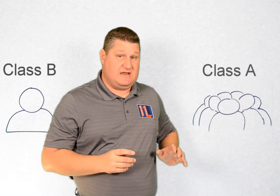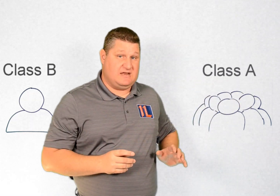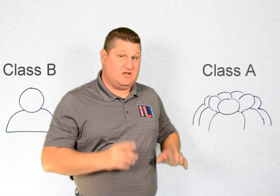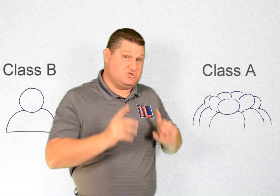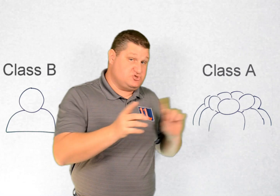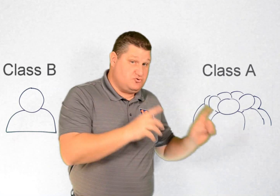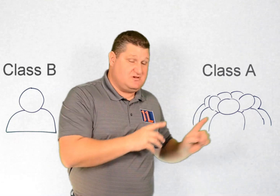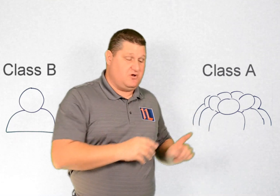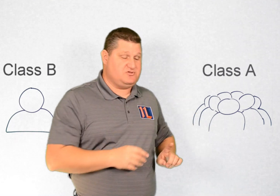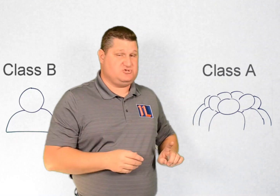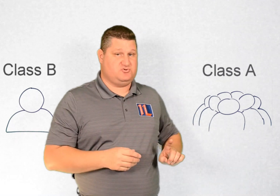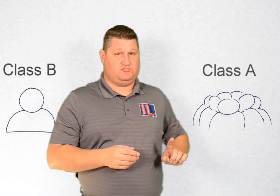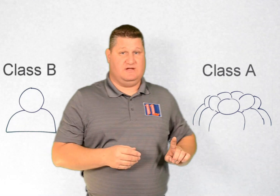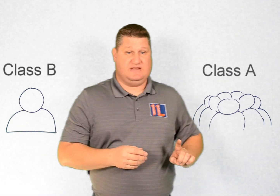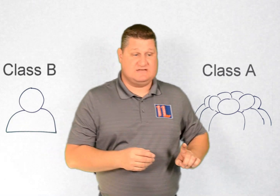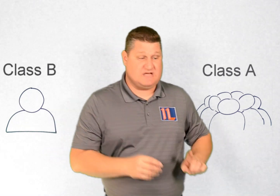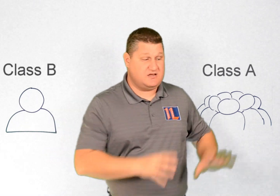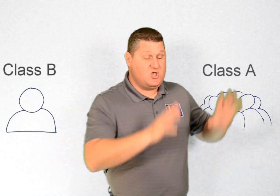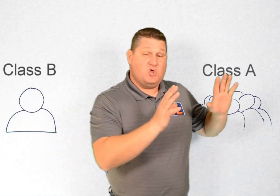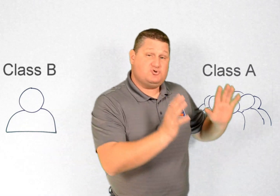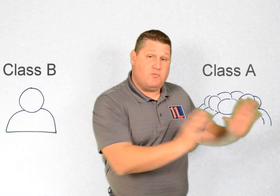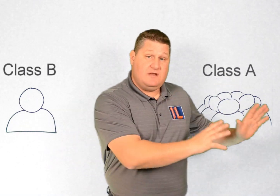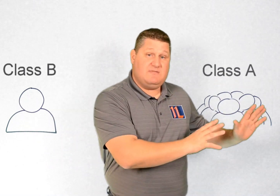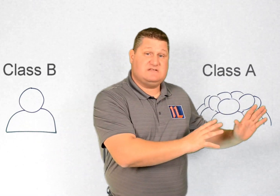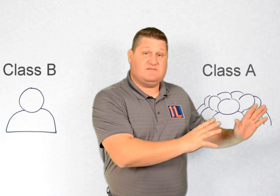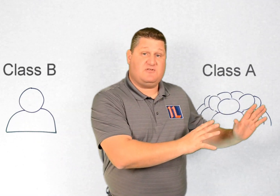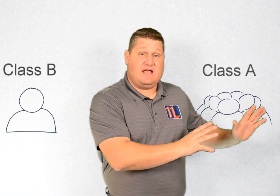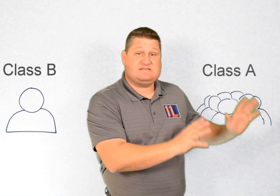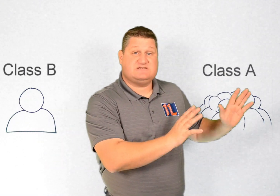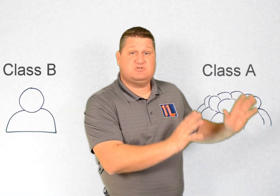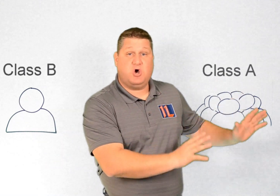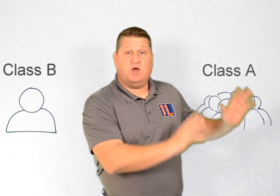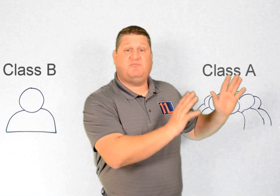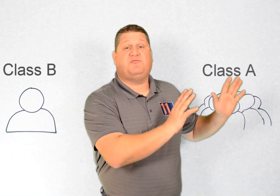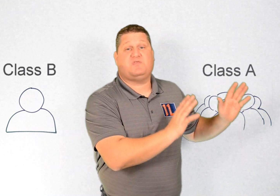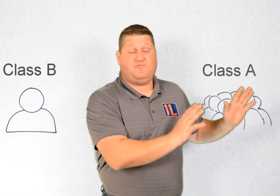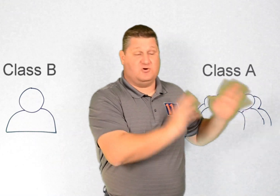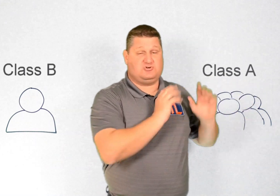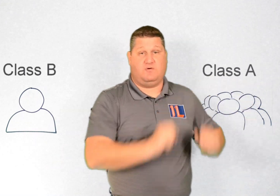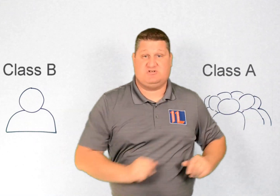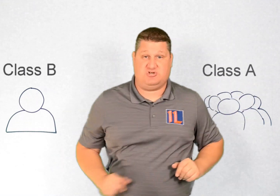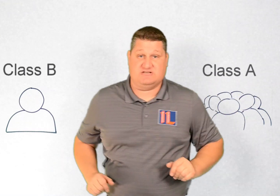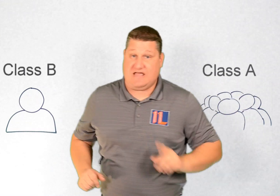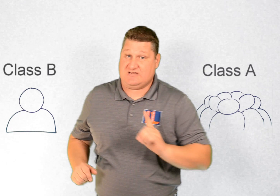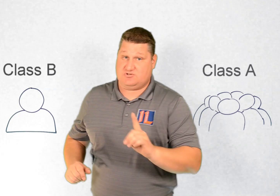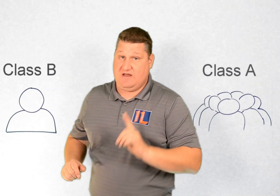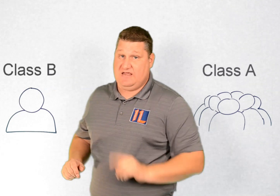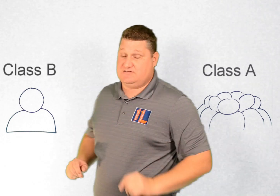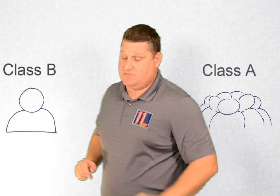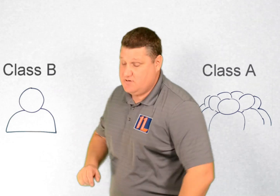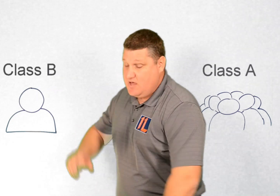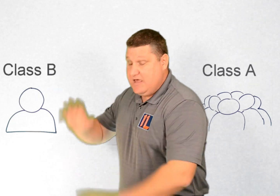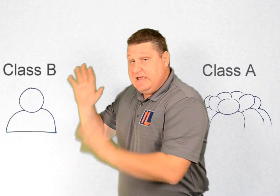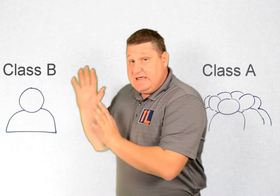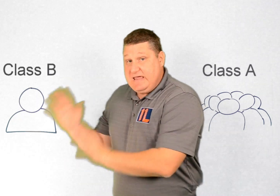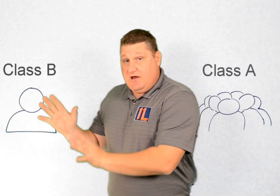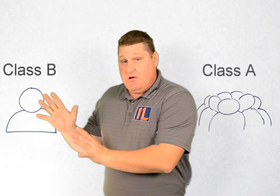reading, assuming all the students will get it done, 20 minutes of class is gone before the first question is asked or answered. Here,